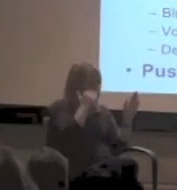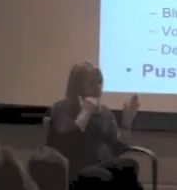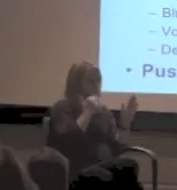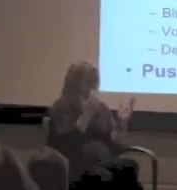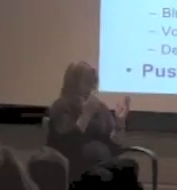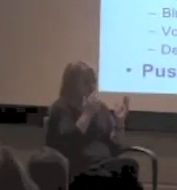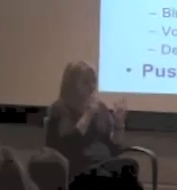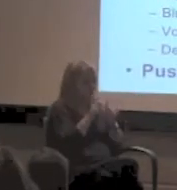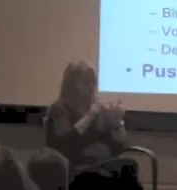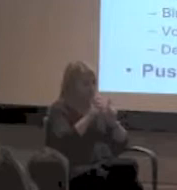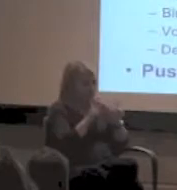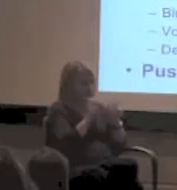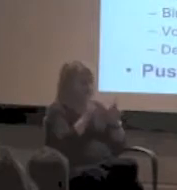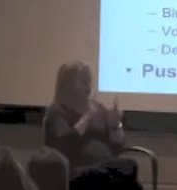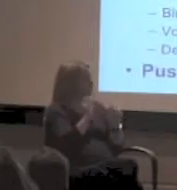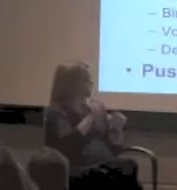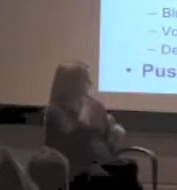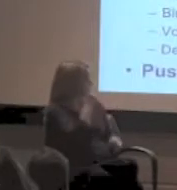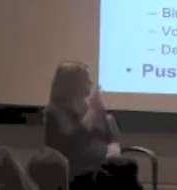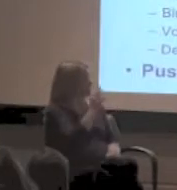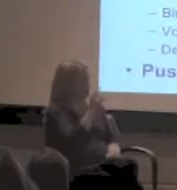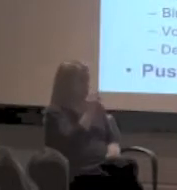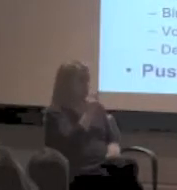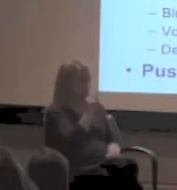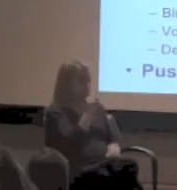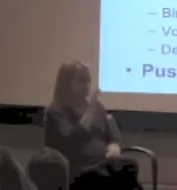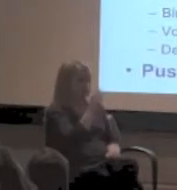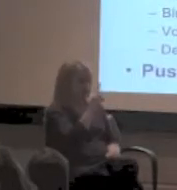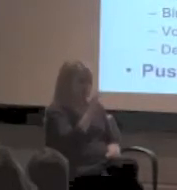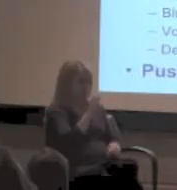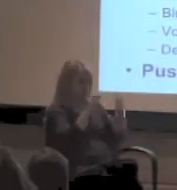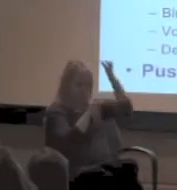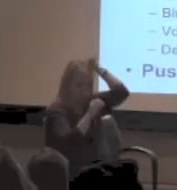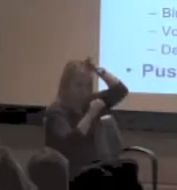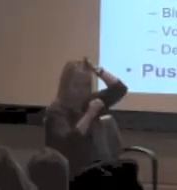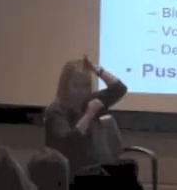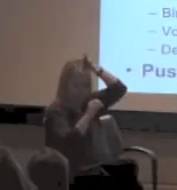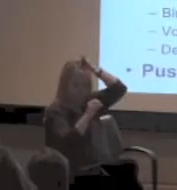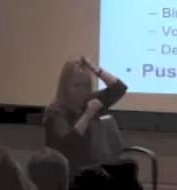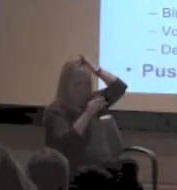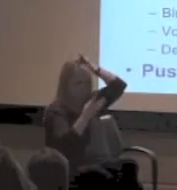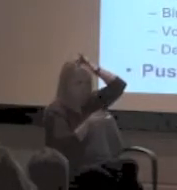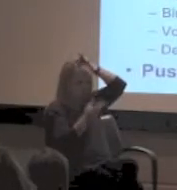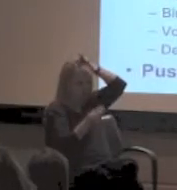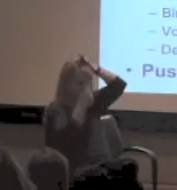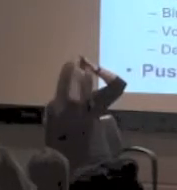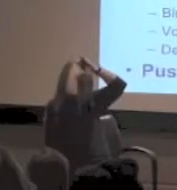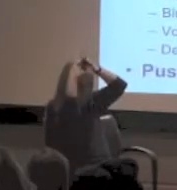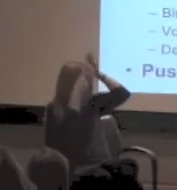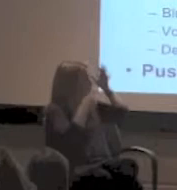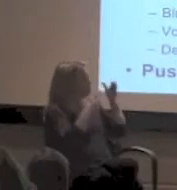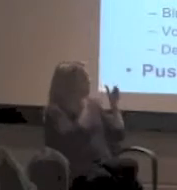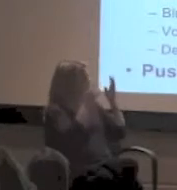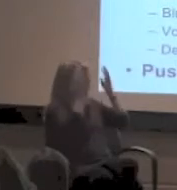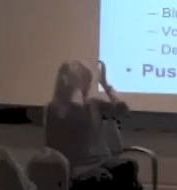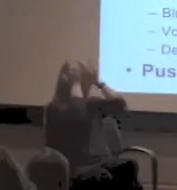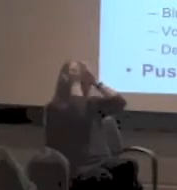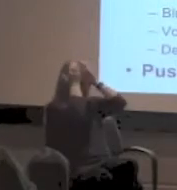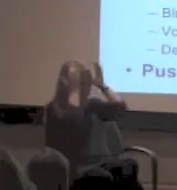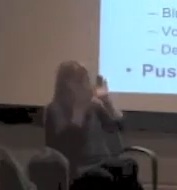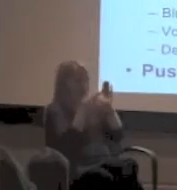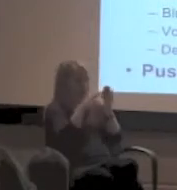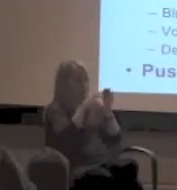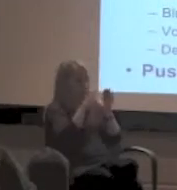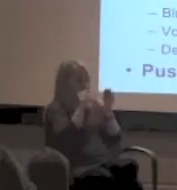with a full fontanelle. You can see the fontanelle with the soft spot. Splayed sutures, those are the growth plates of the head, and they